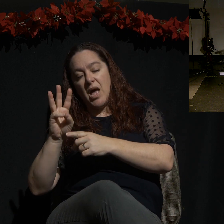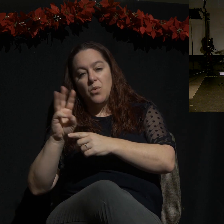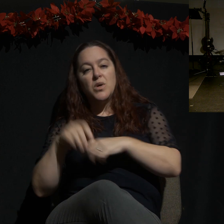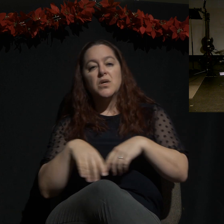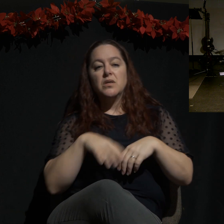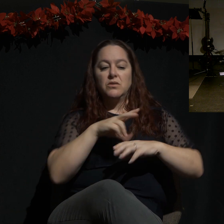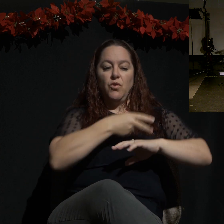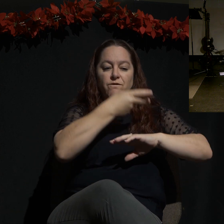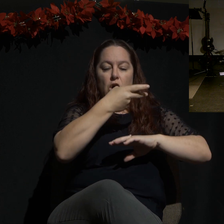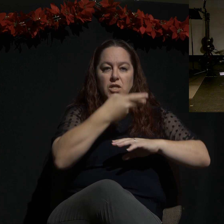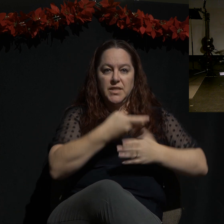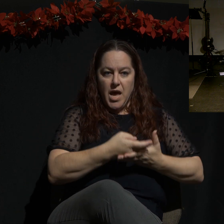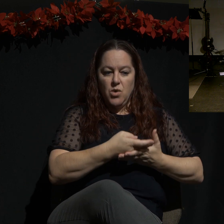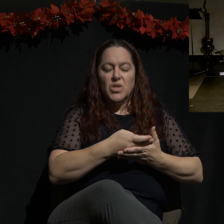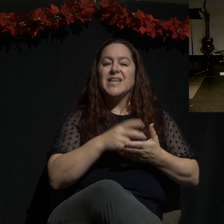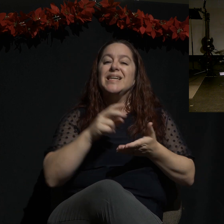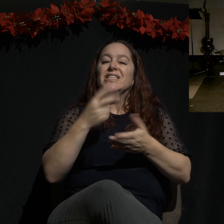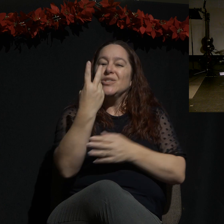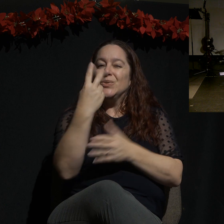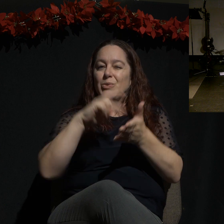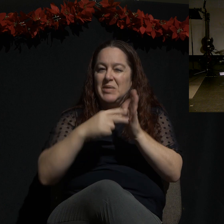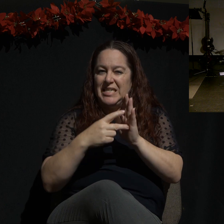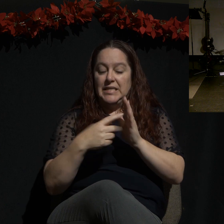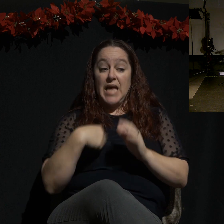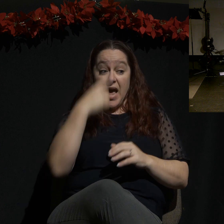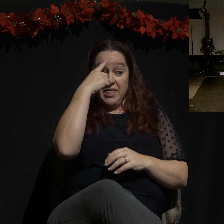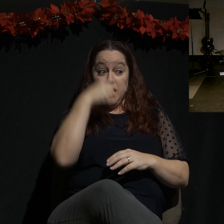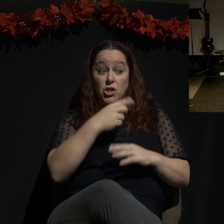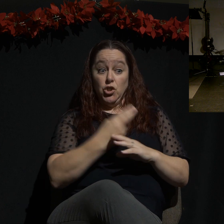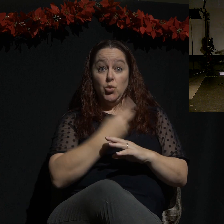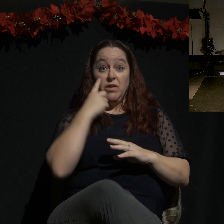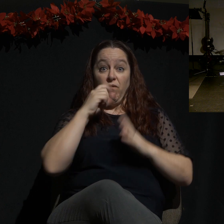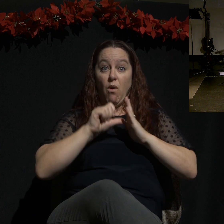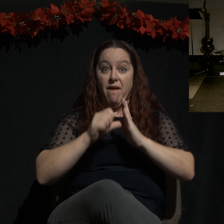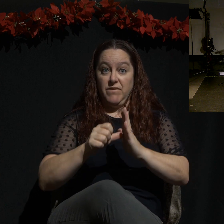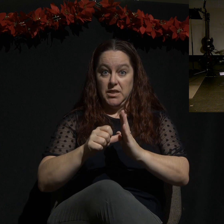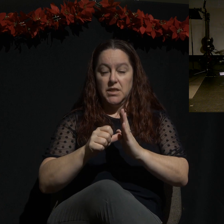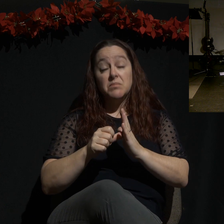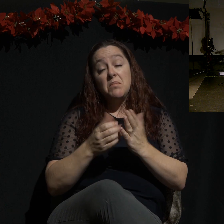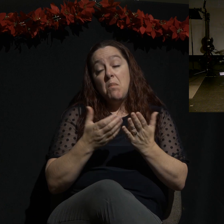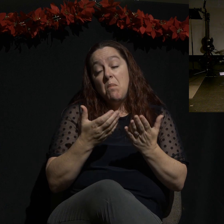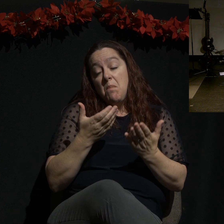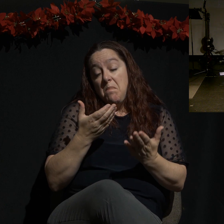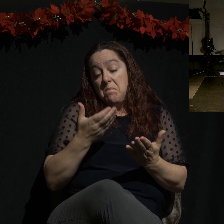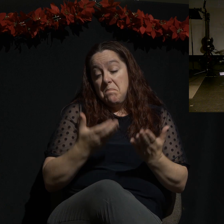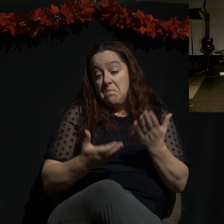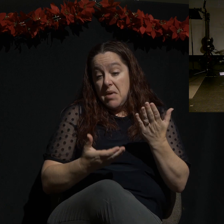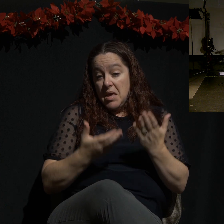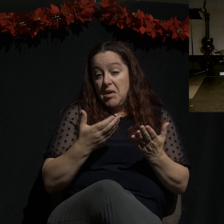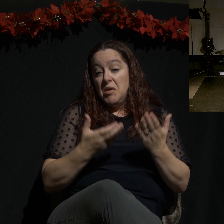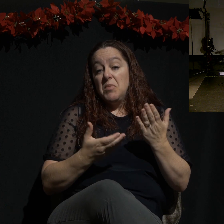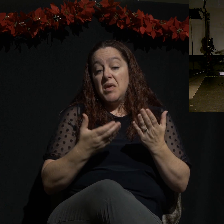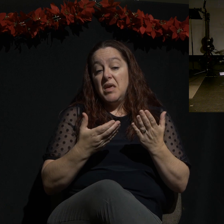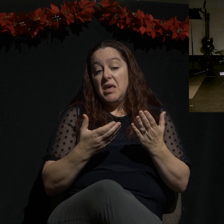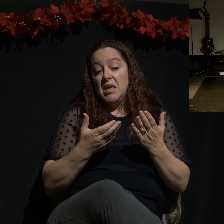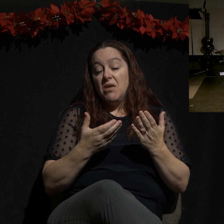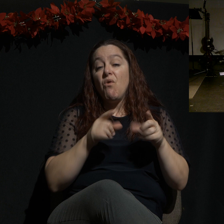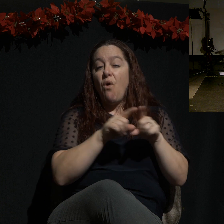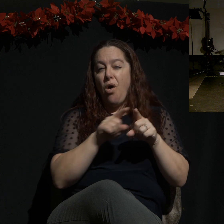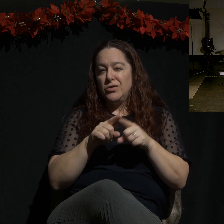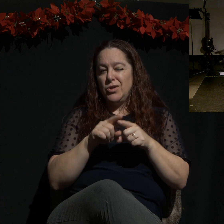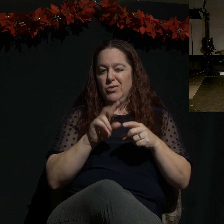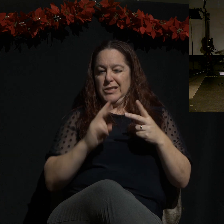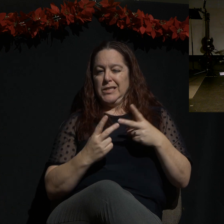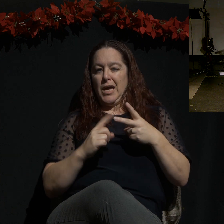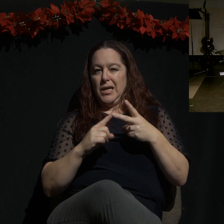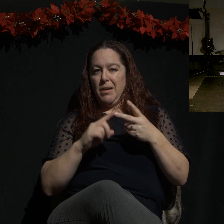I believe that what he was doing here was using it for emphasis. And maybe he didn't imply this second meaning, but